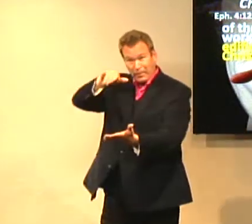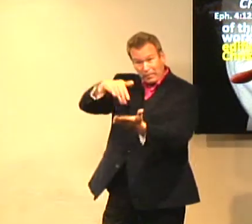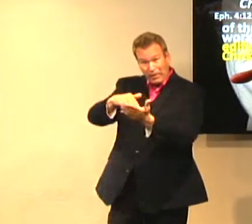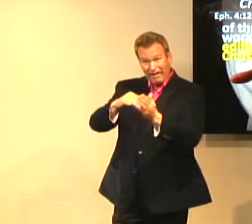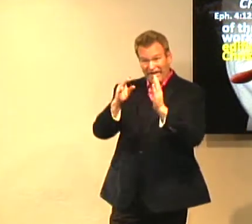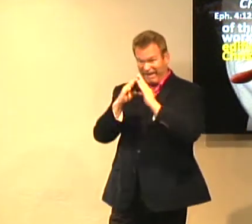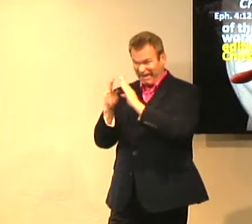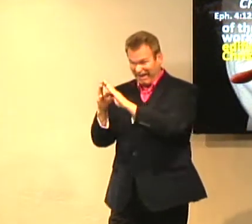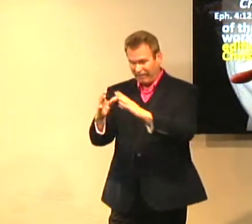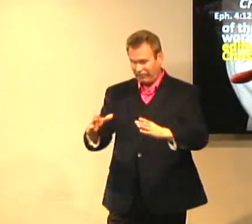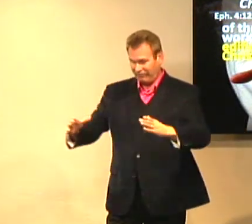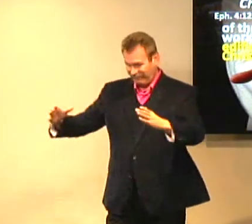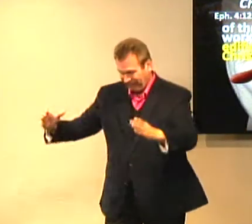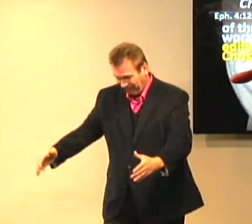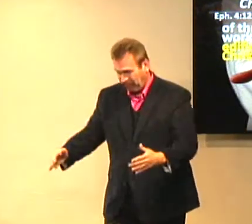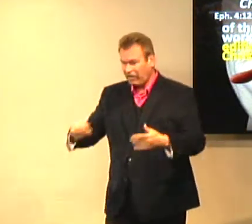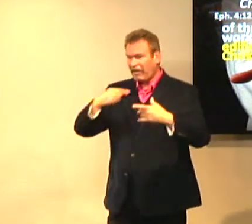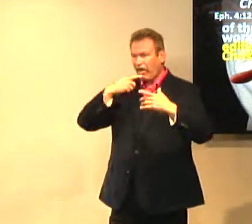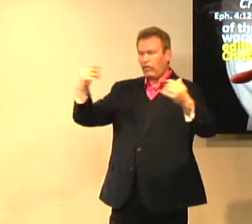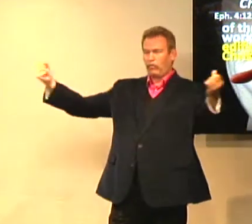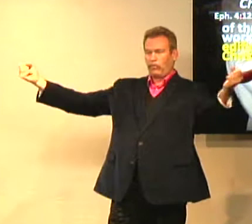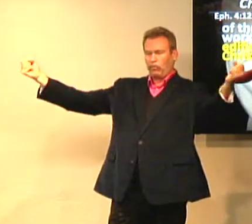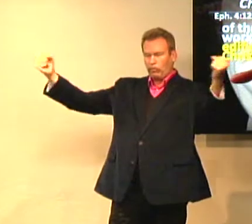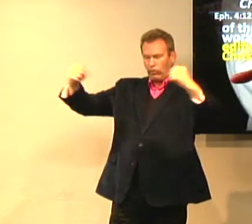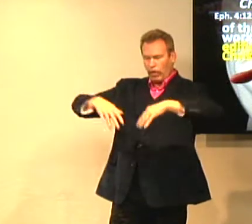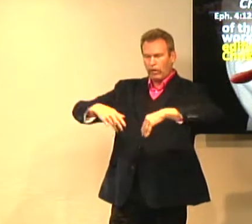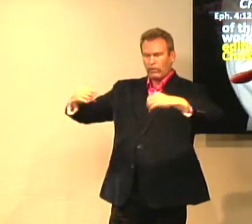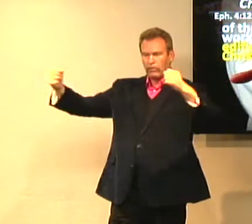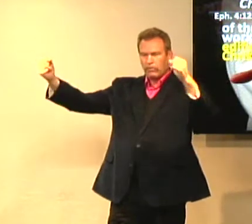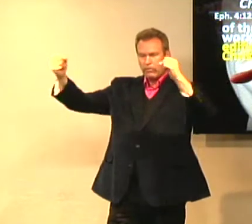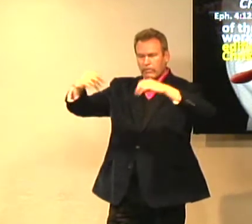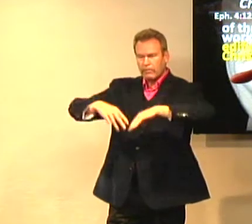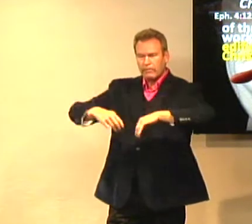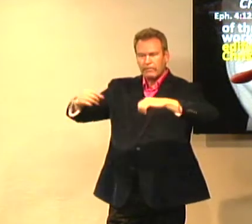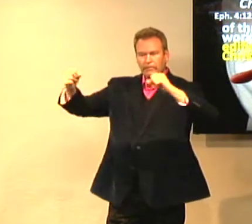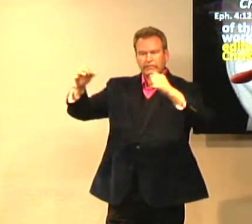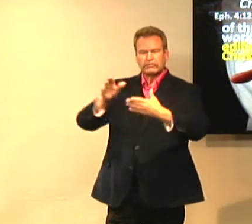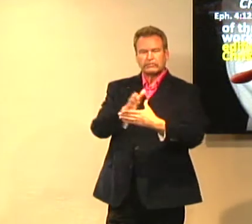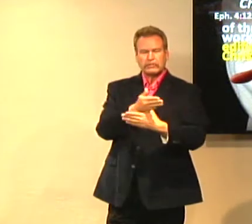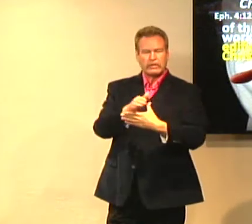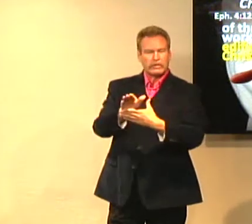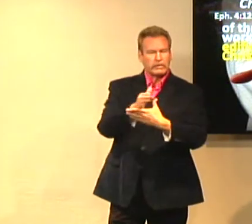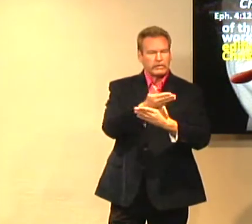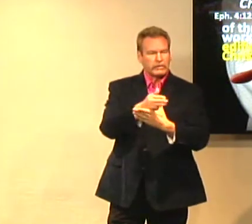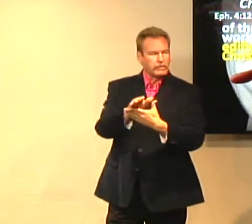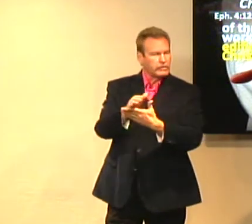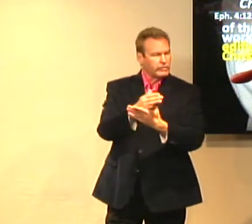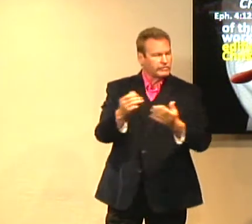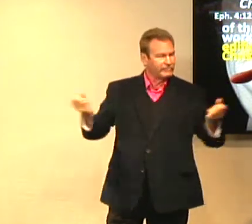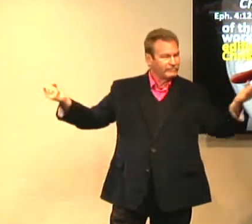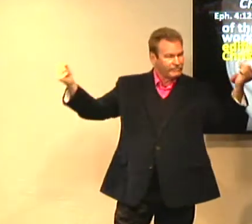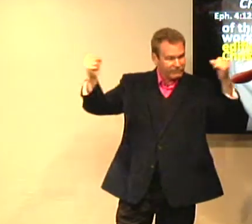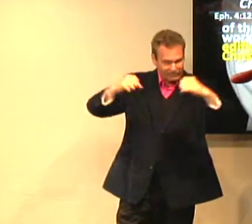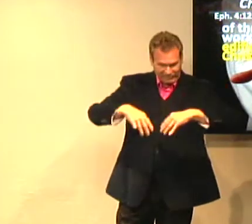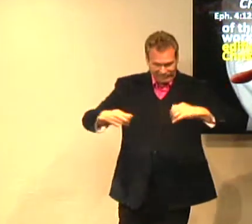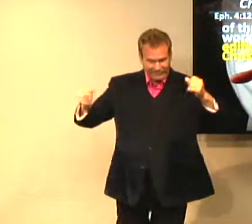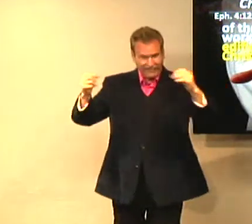pot. And it was like a community pot. And all the people came and put in what they had. And they